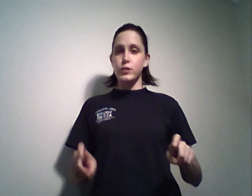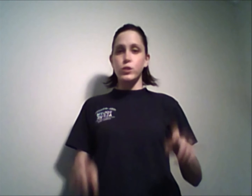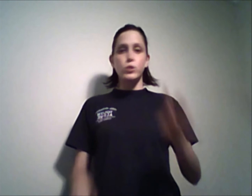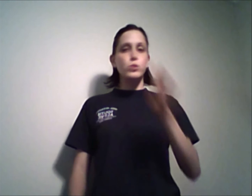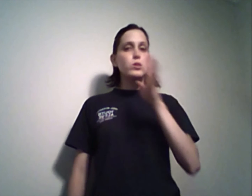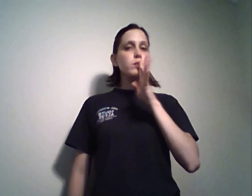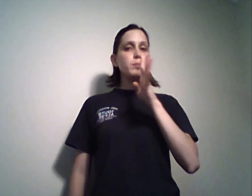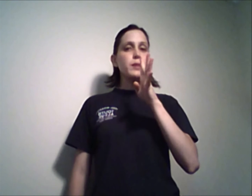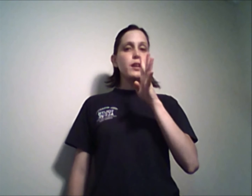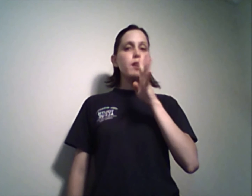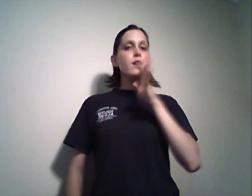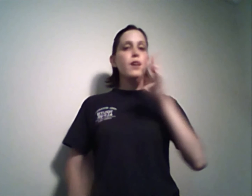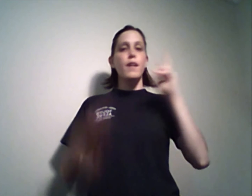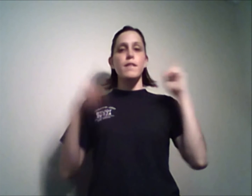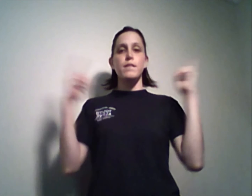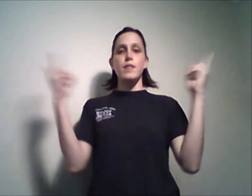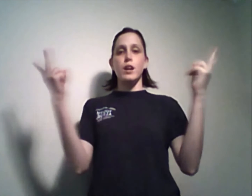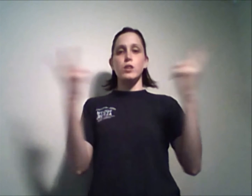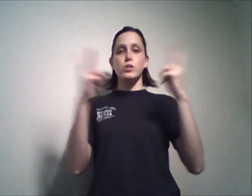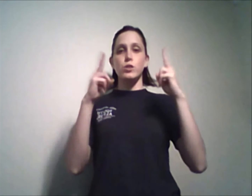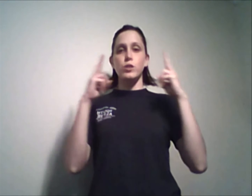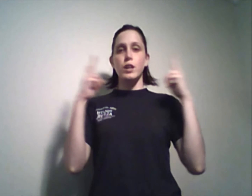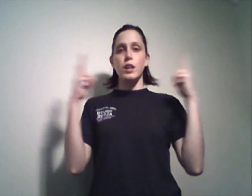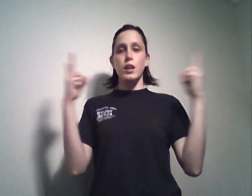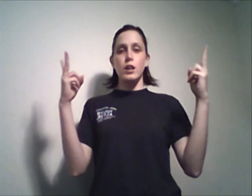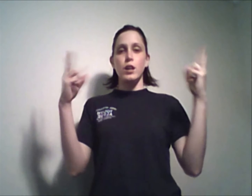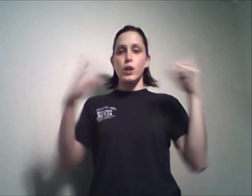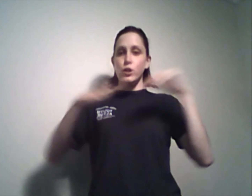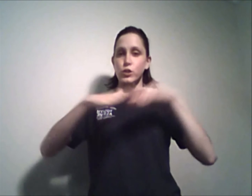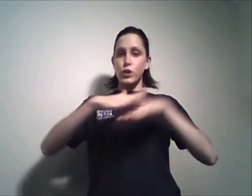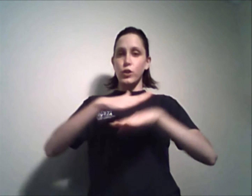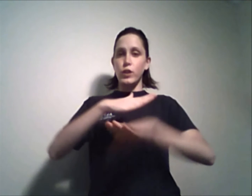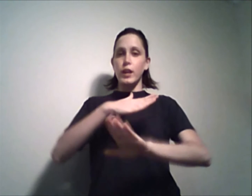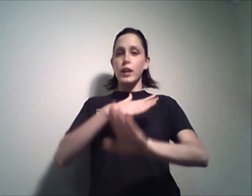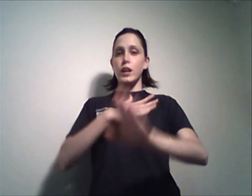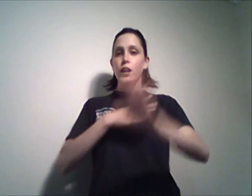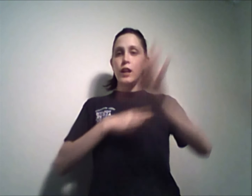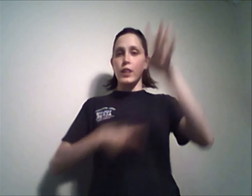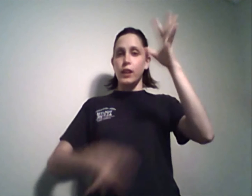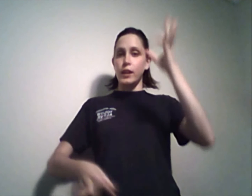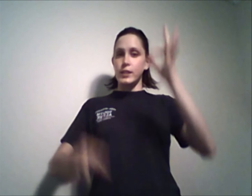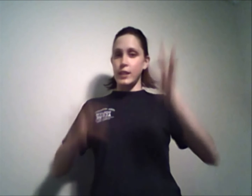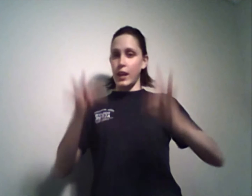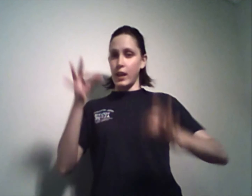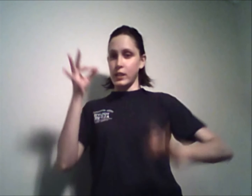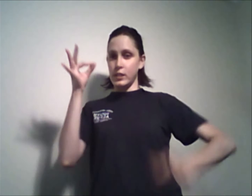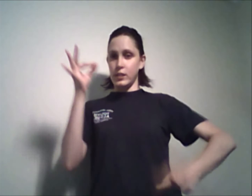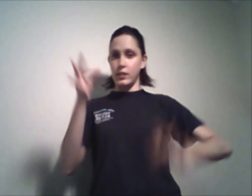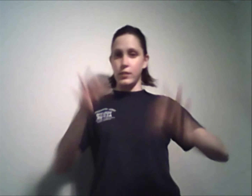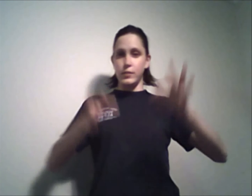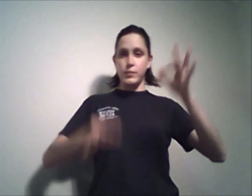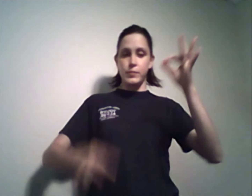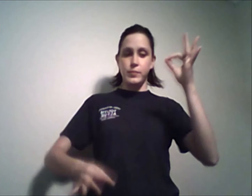to speak victory during the test.